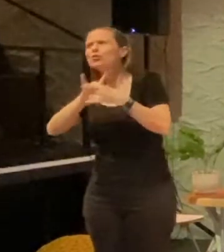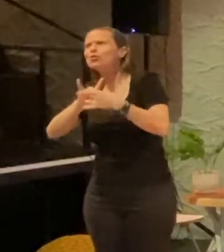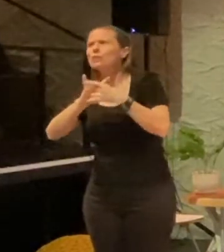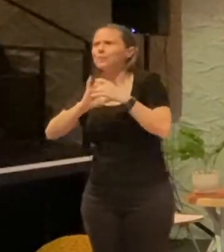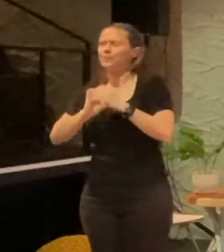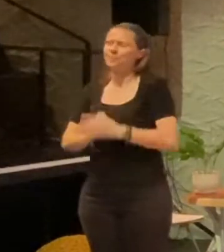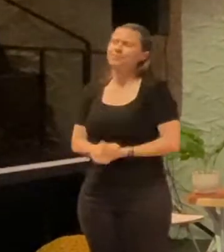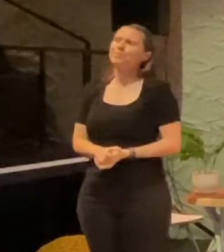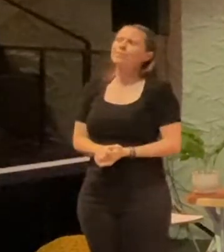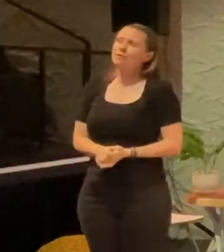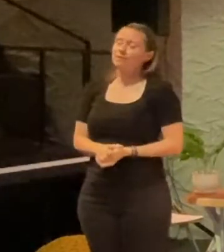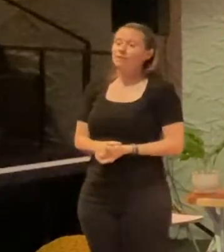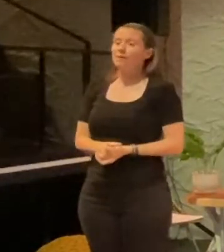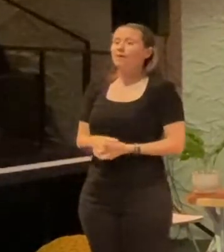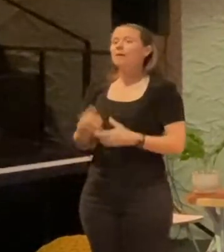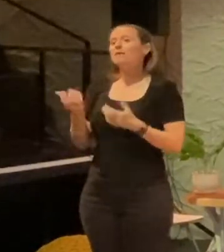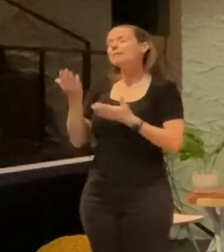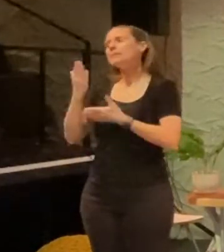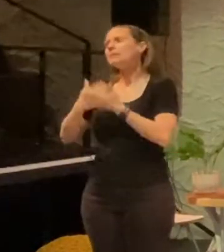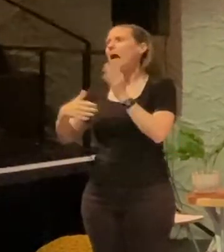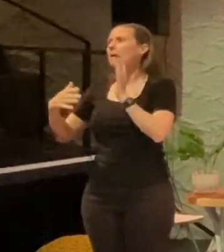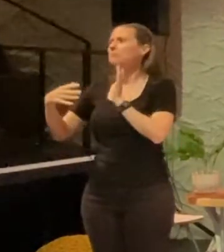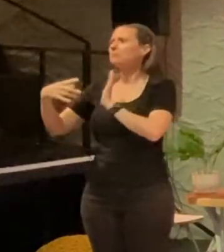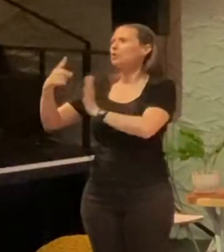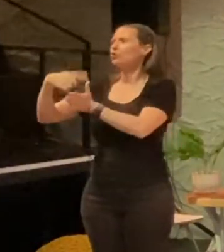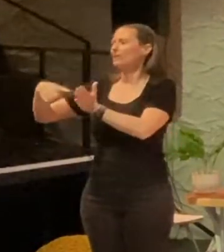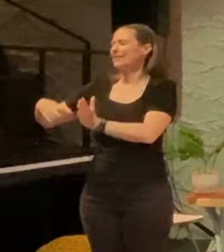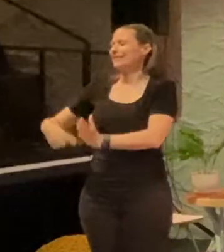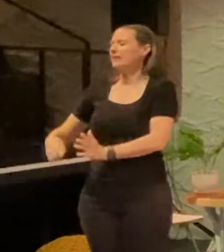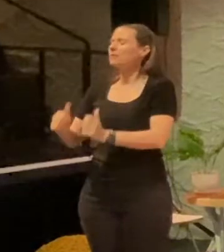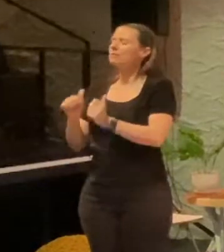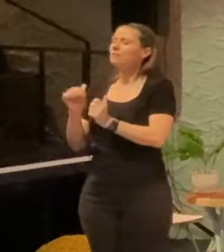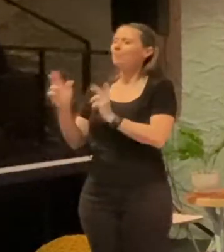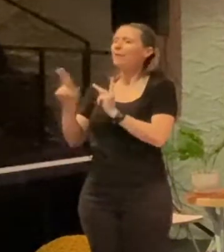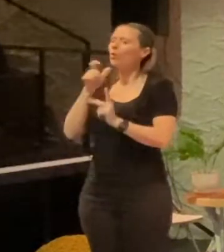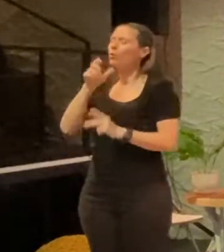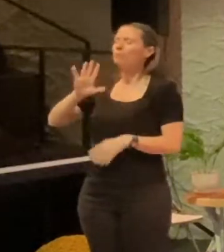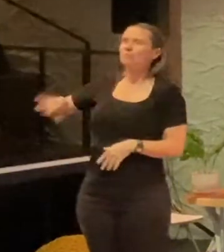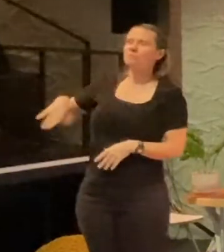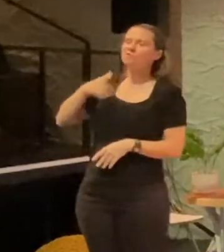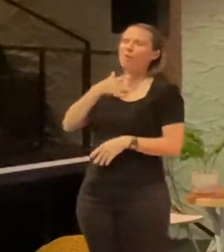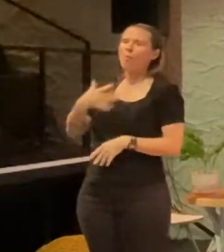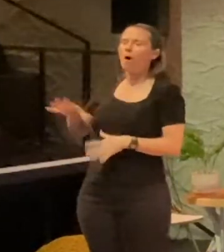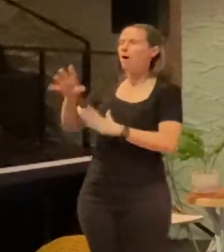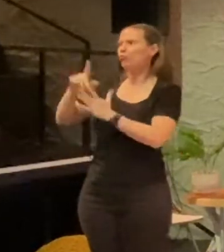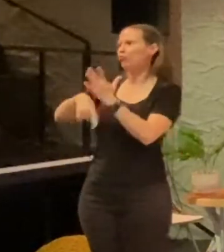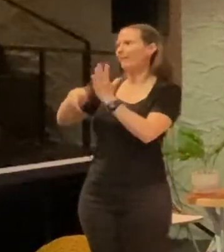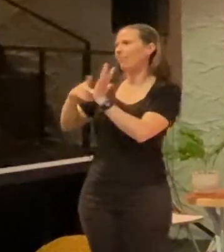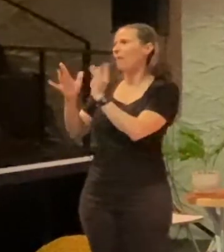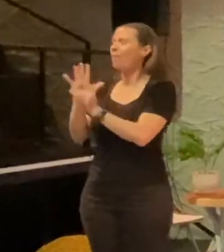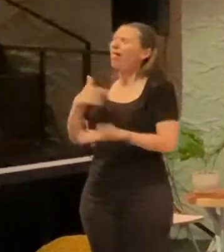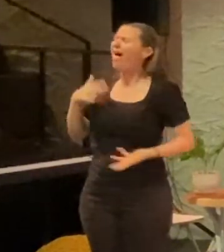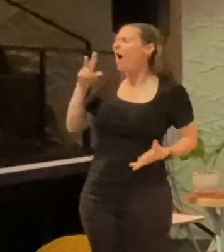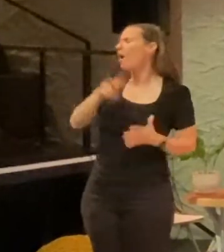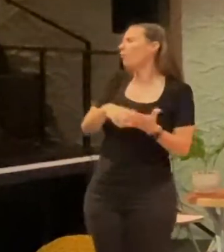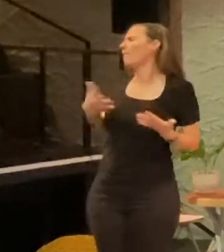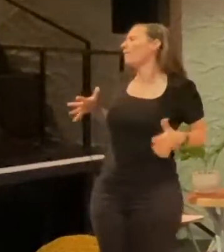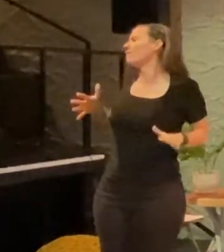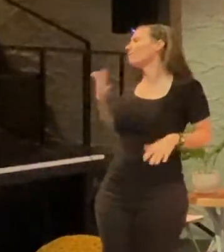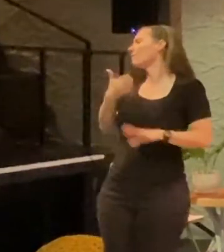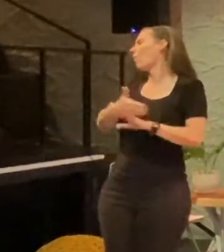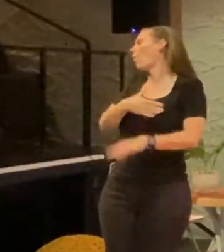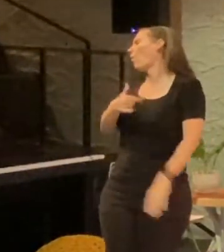with. Many of the critiques that that come with not reading the Bible much are things like this. I've read it before. I know